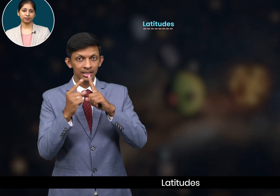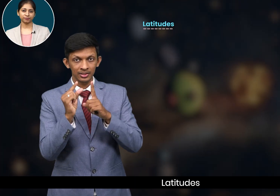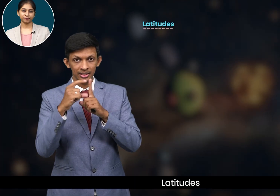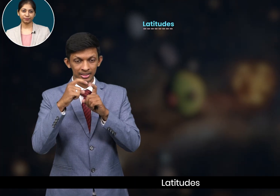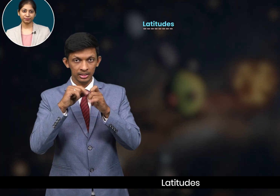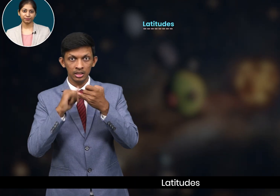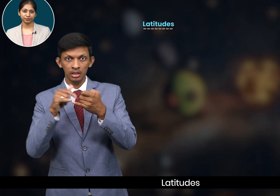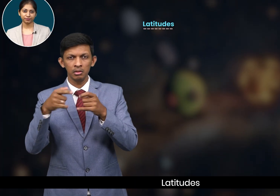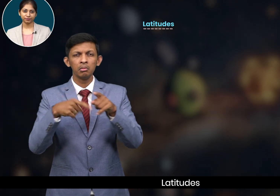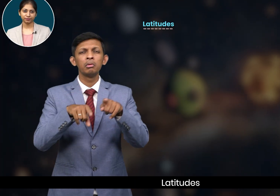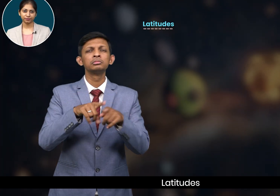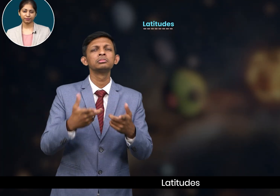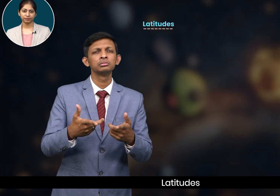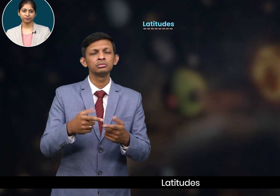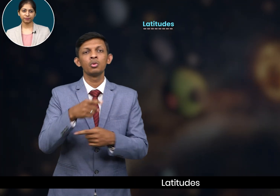Latitudes.